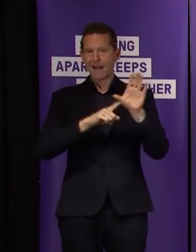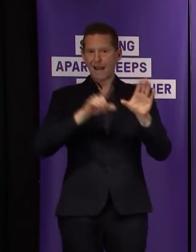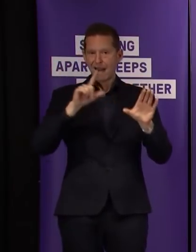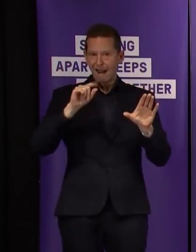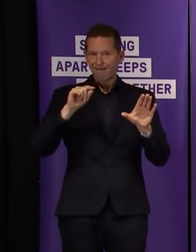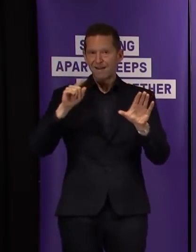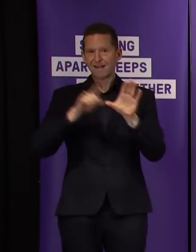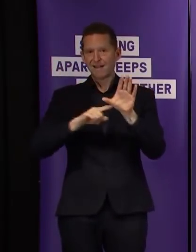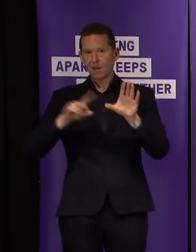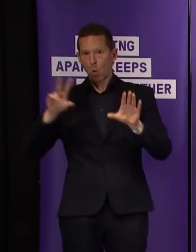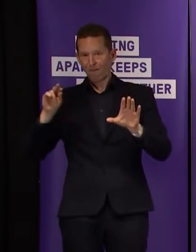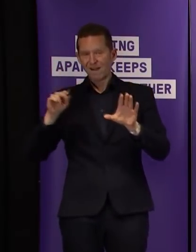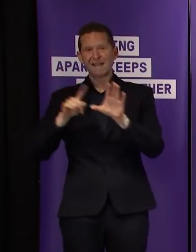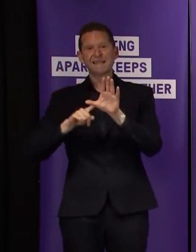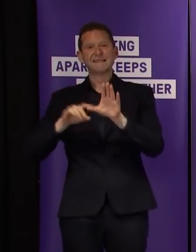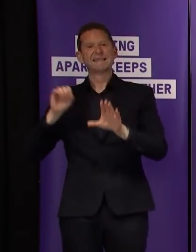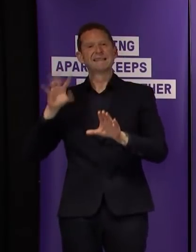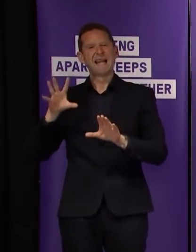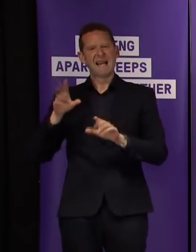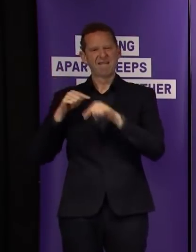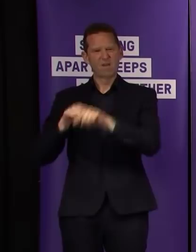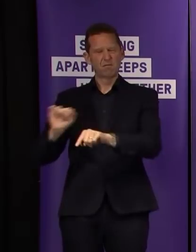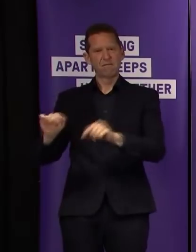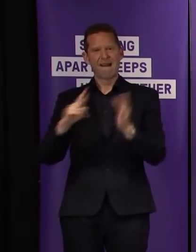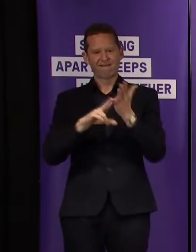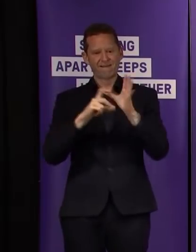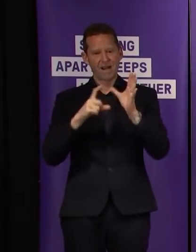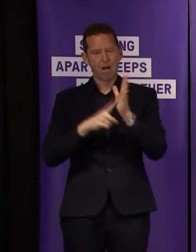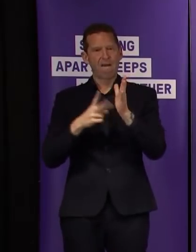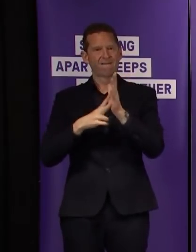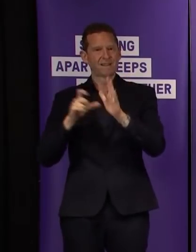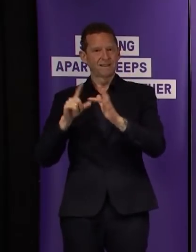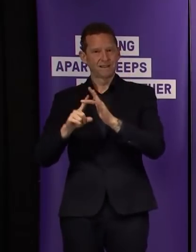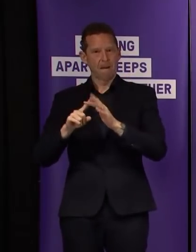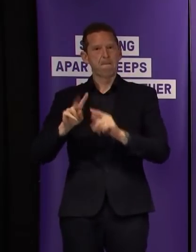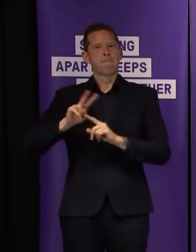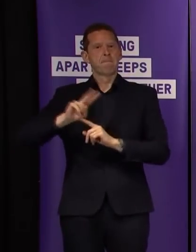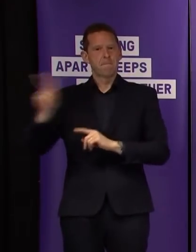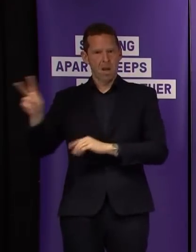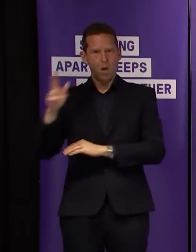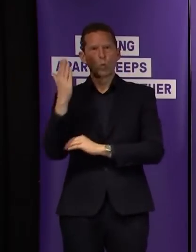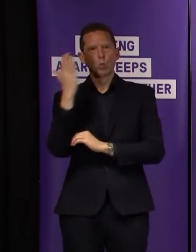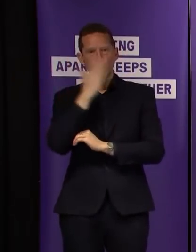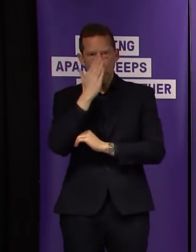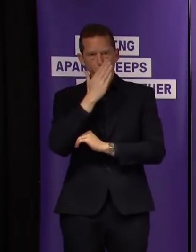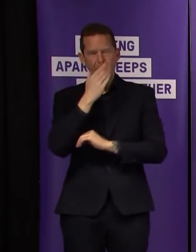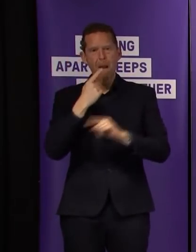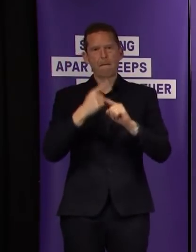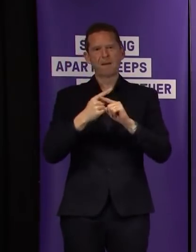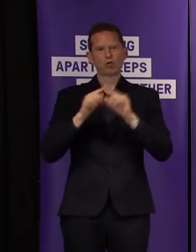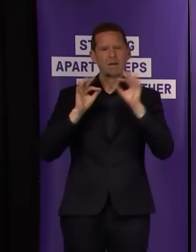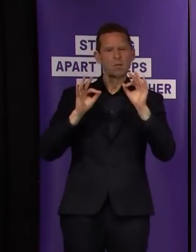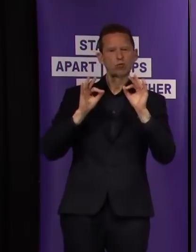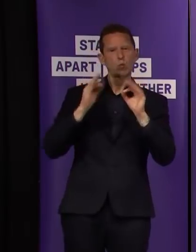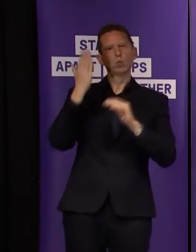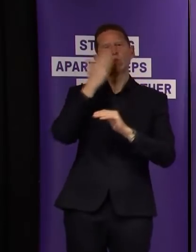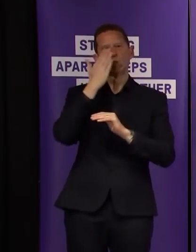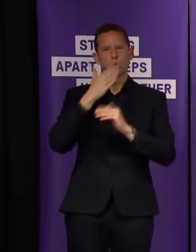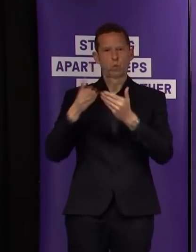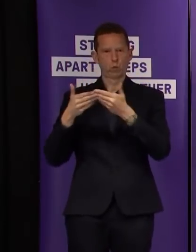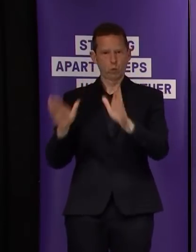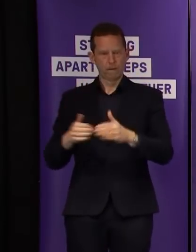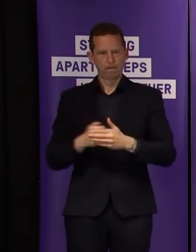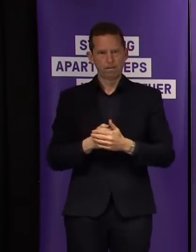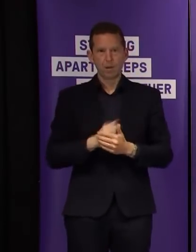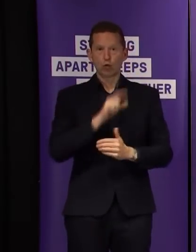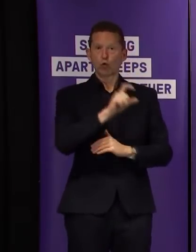12 and year 10s for the purposes of their VCAL or VCE studies back, as well as specialist schools.